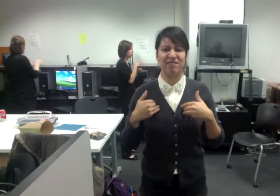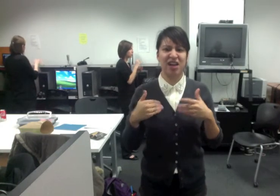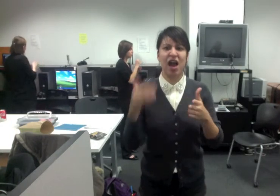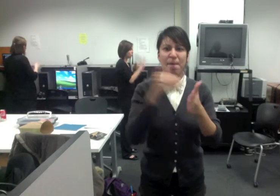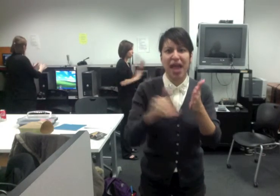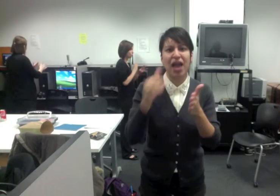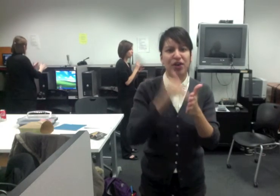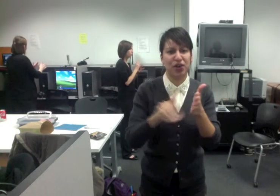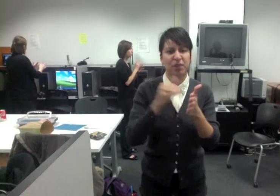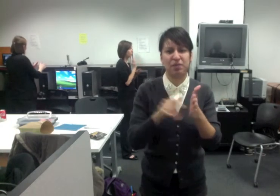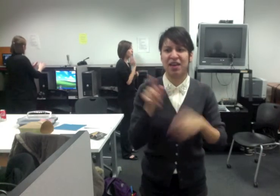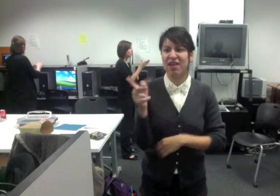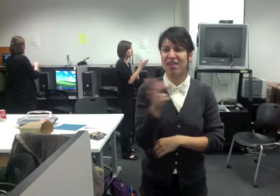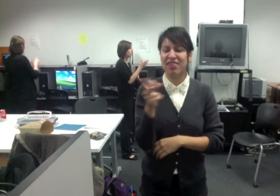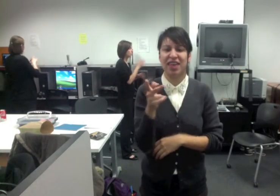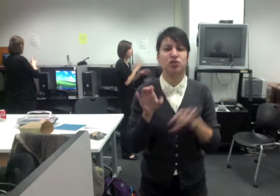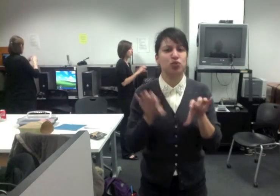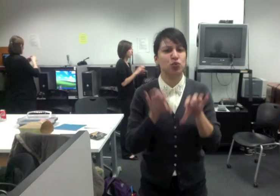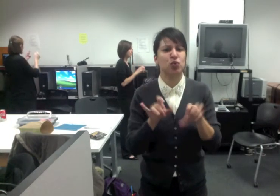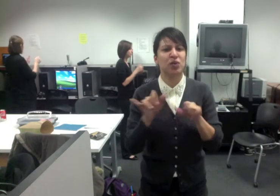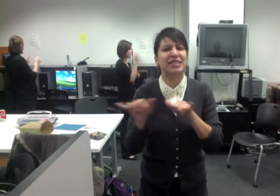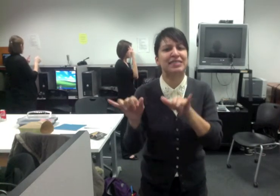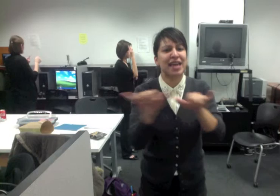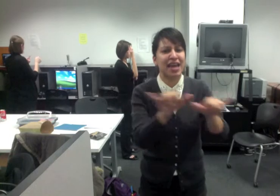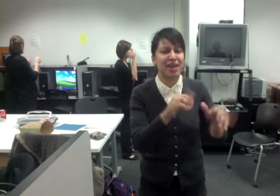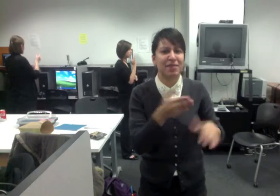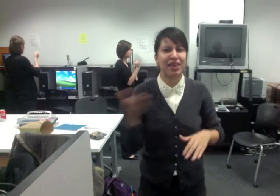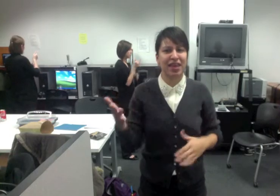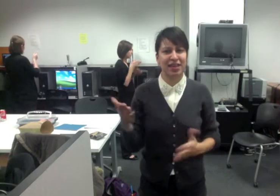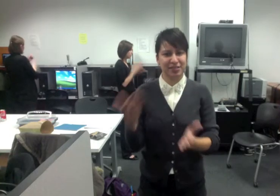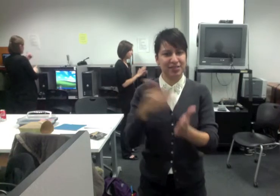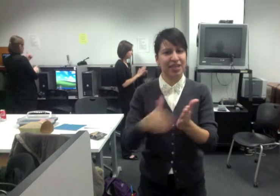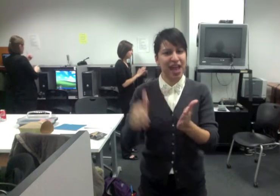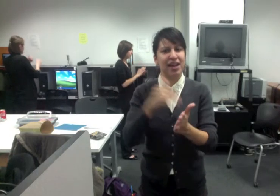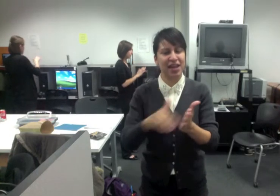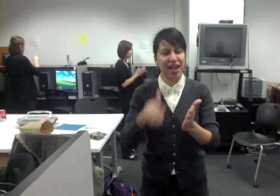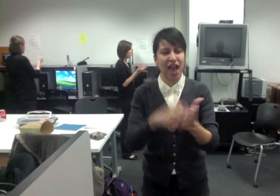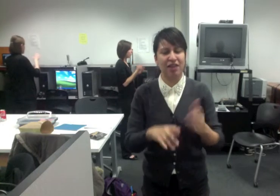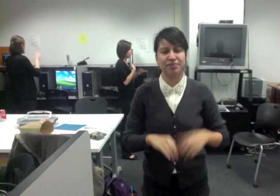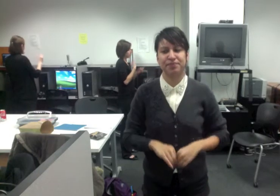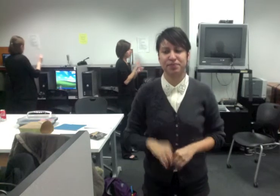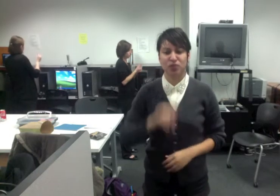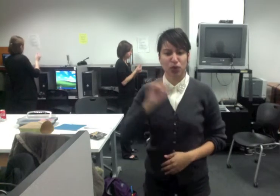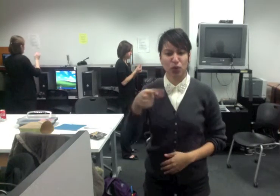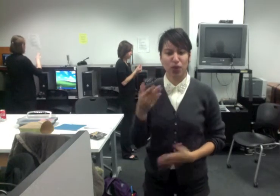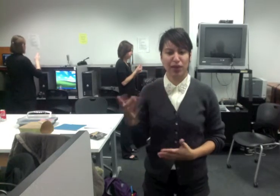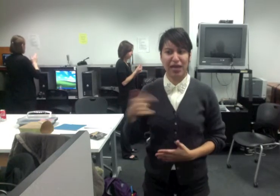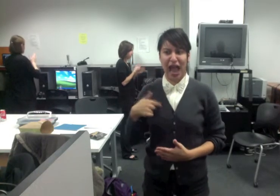opposite to everyone else. All I did was codify it. And it's probably the world's simplest